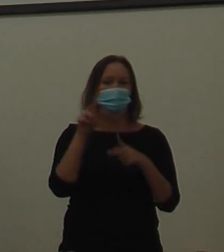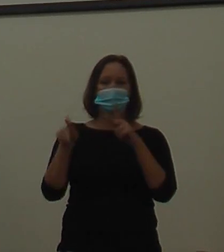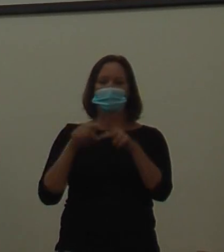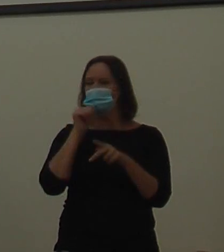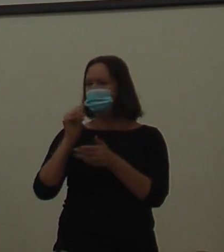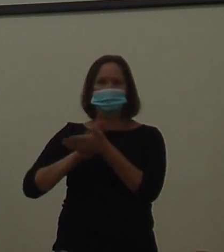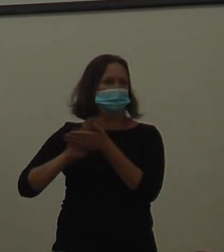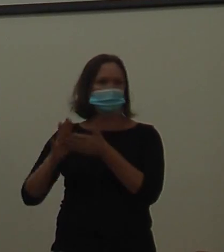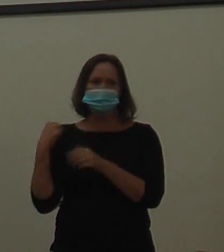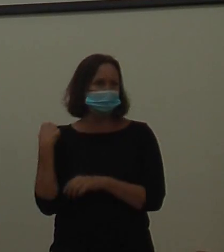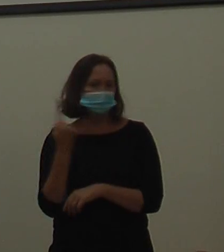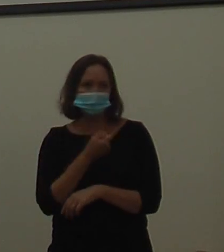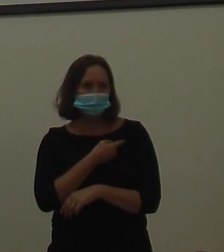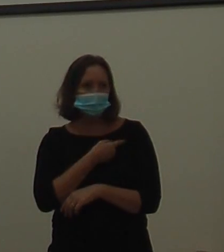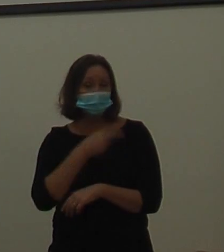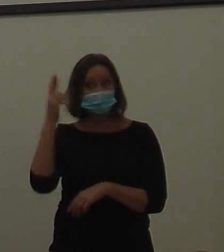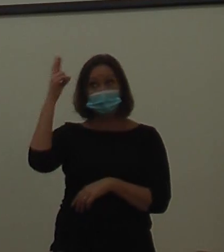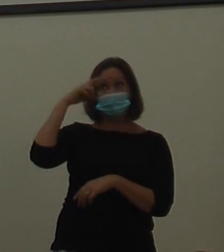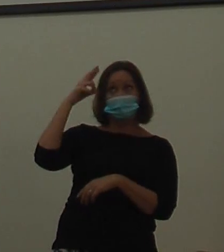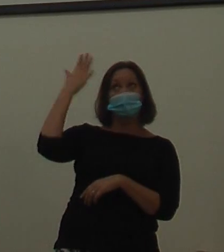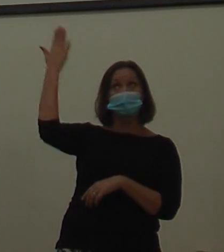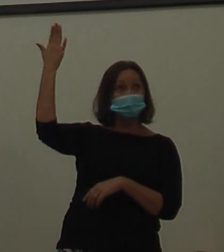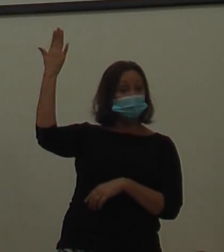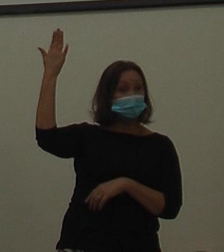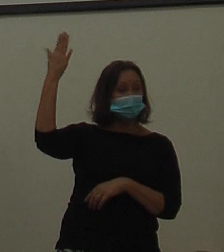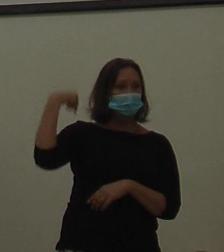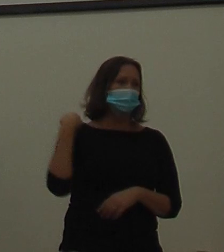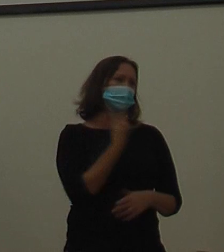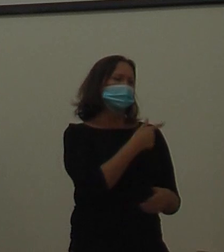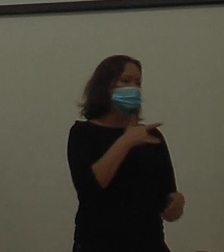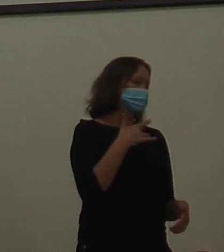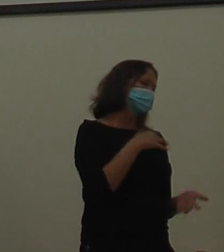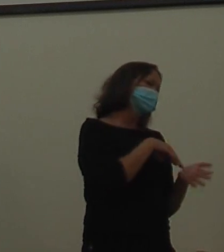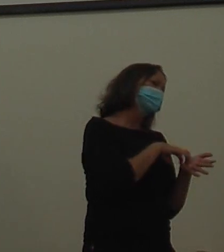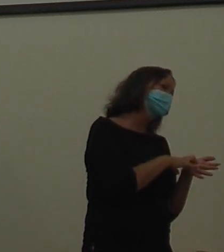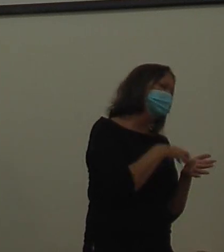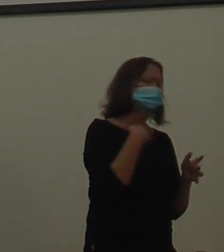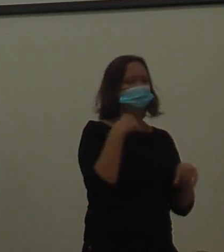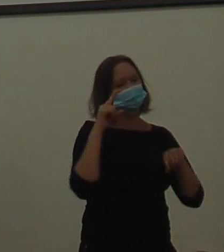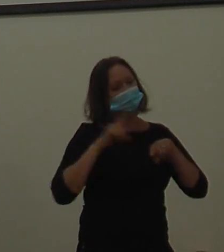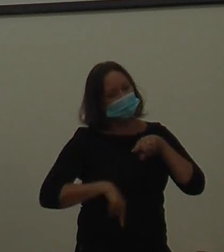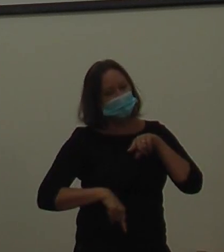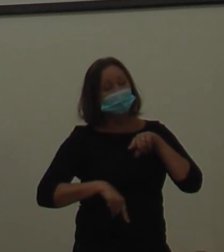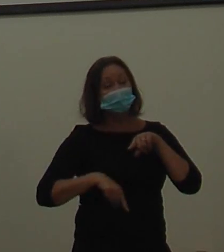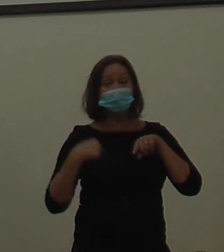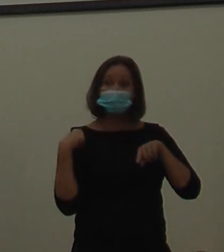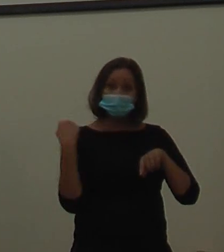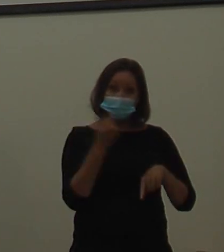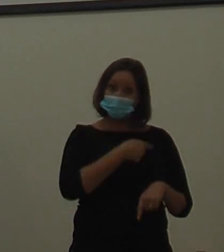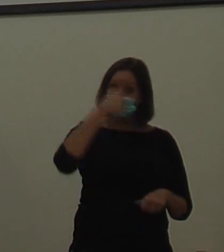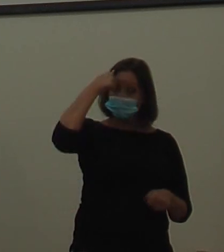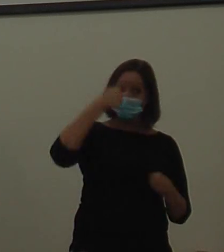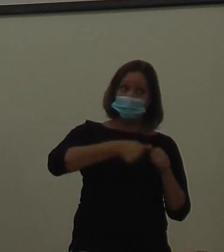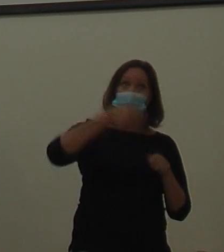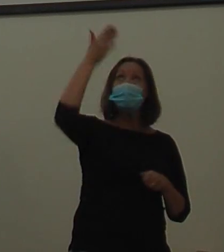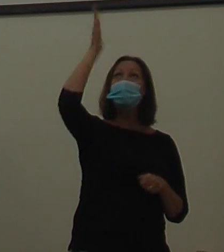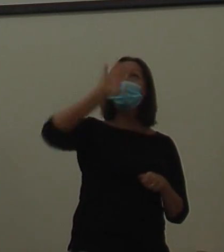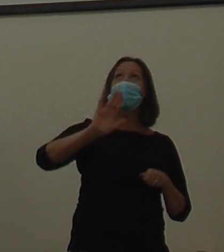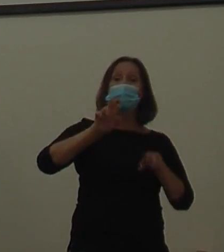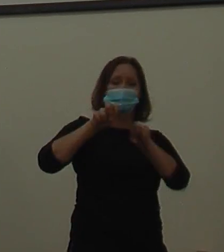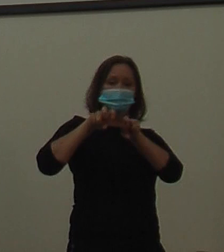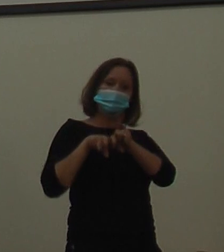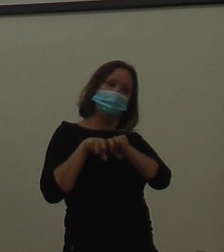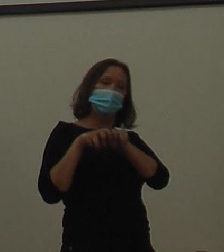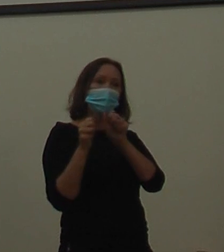us right? Do we realize it whenever we feel weak and unable to do so many things? Do we remember that God is with us